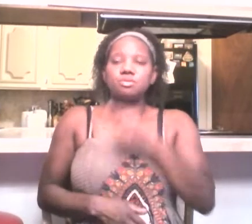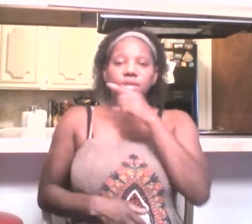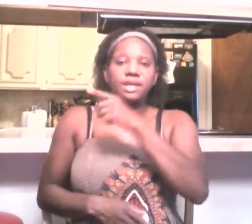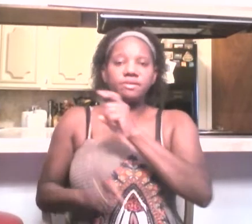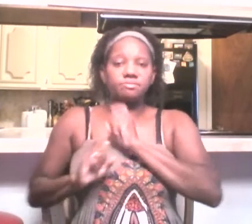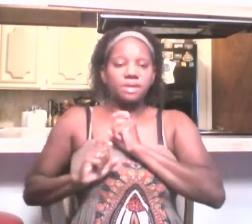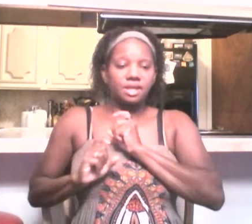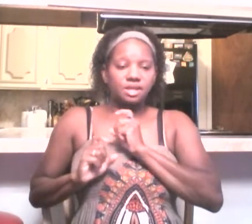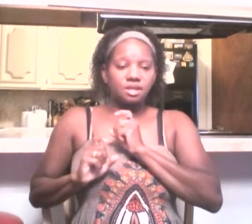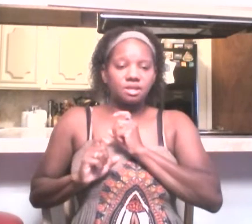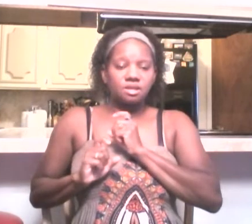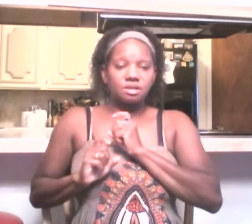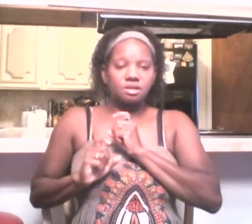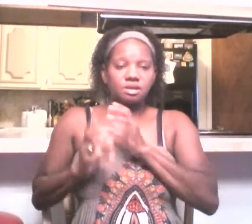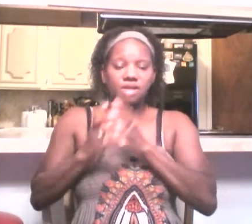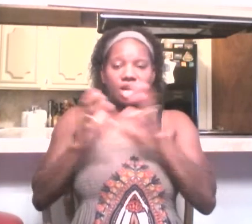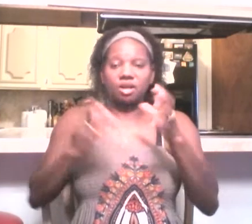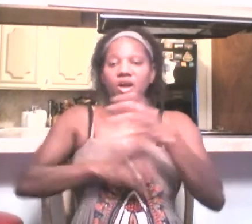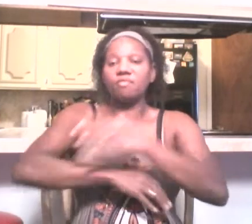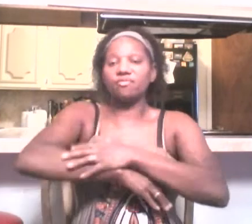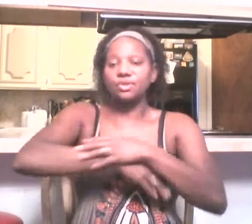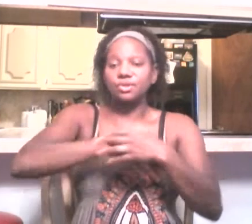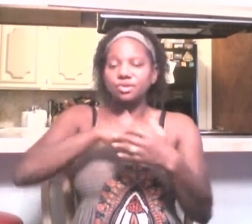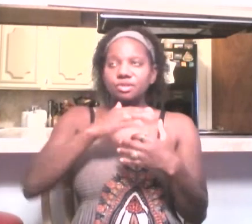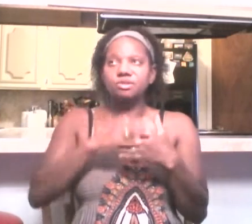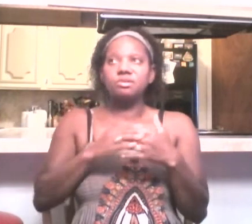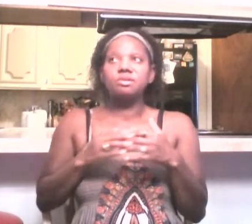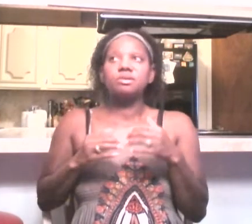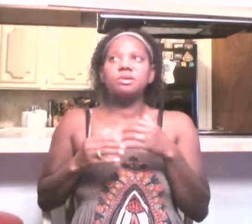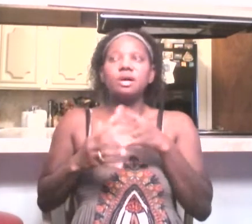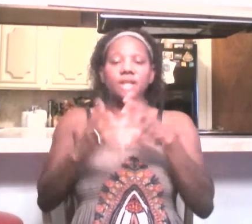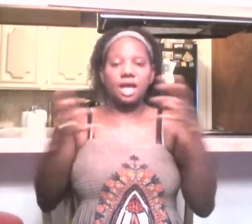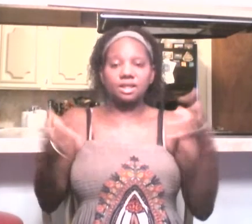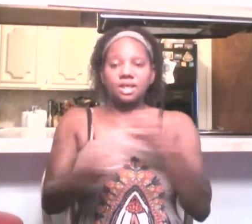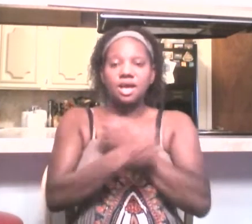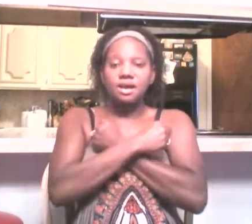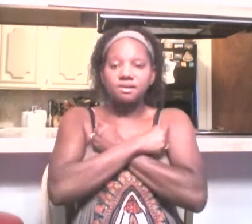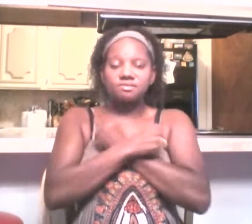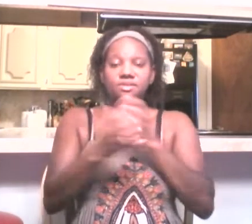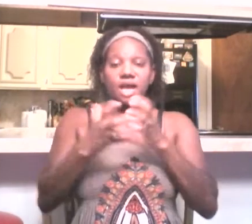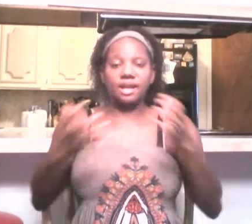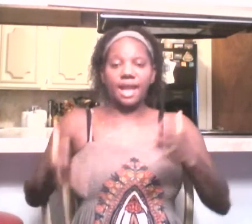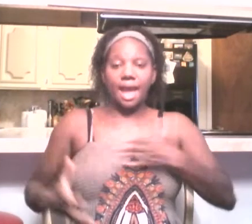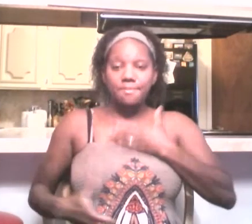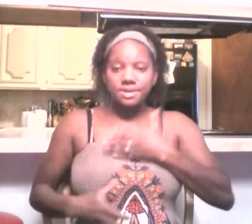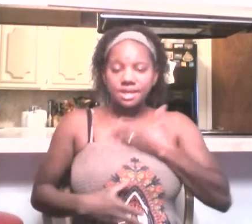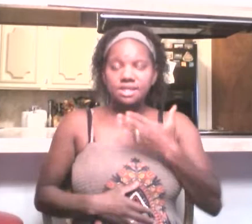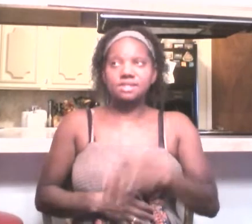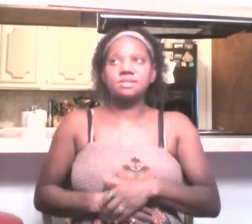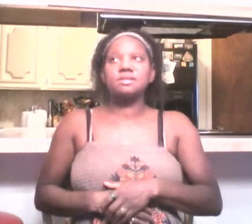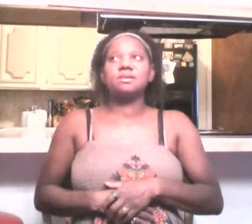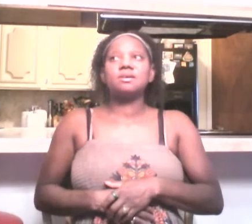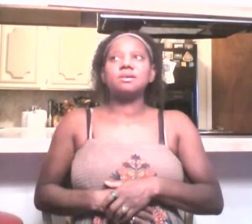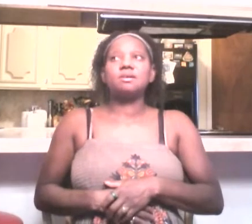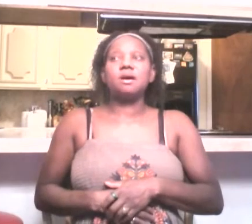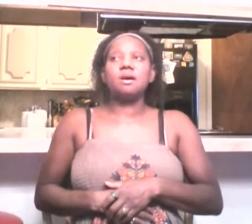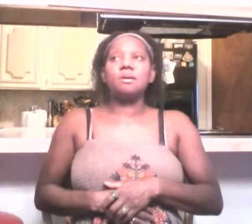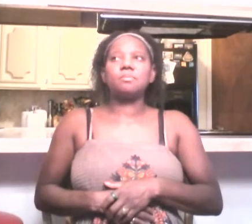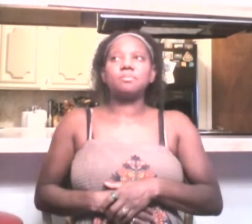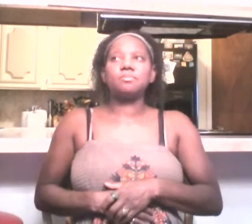She gives me a lot of comfort, a lot of love, a lot of happiness.